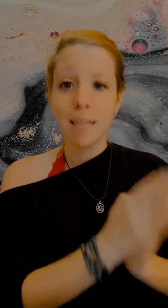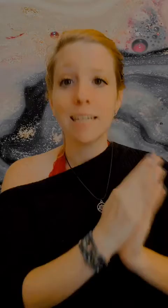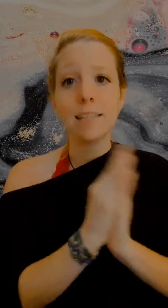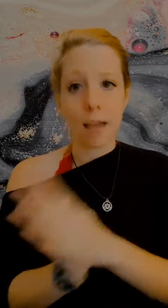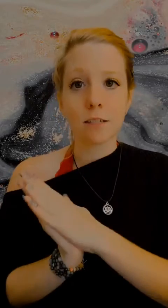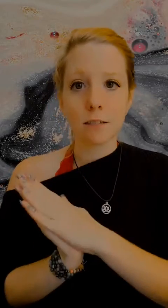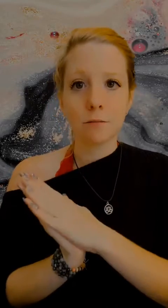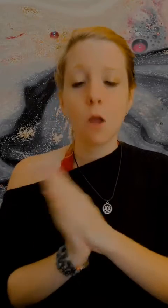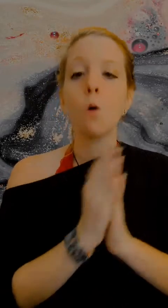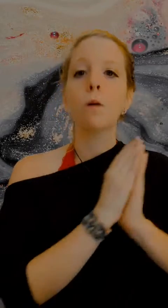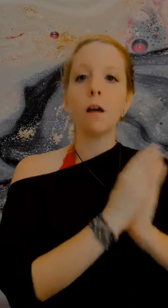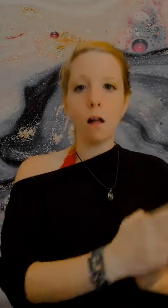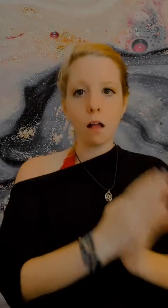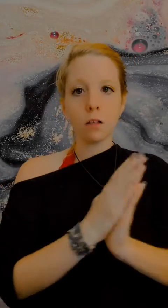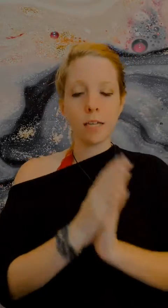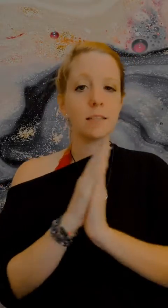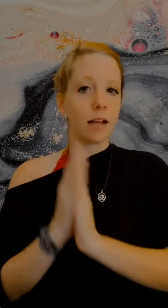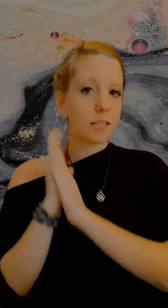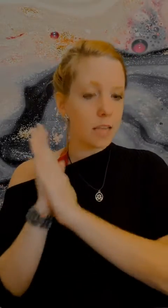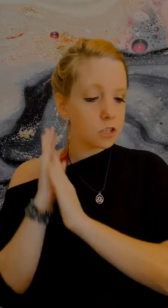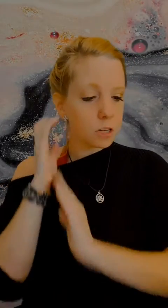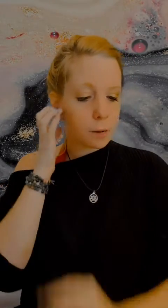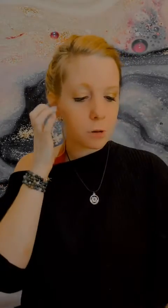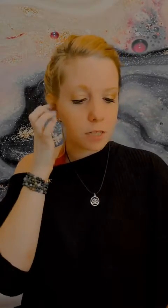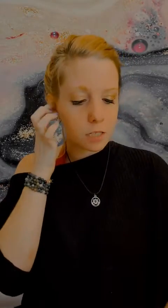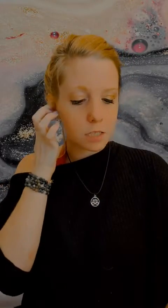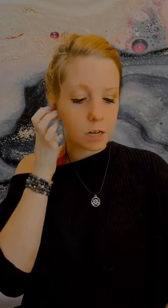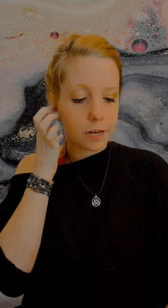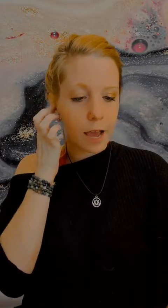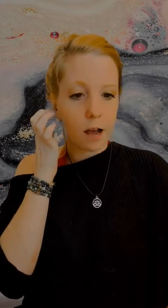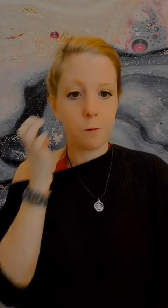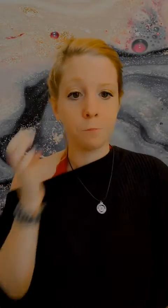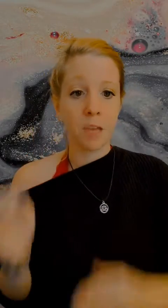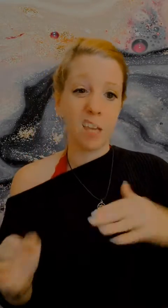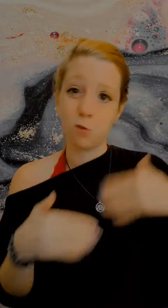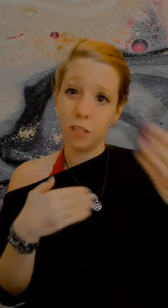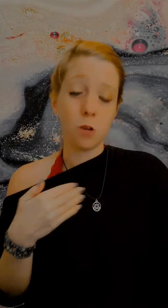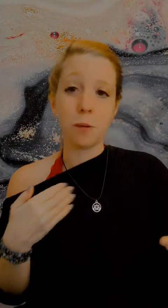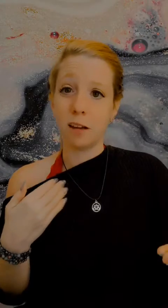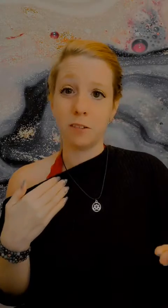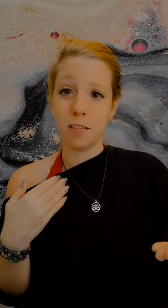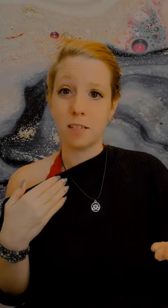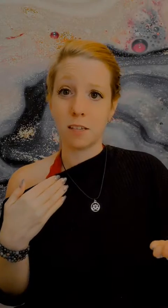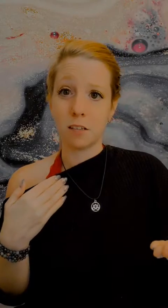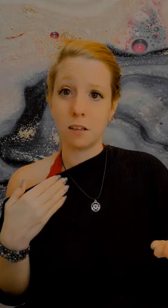need sex. We all need sex. And yesterday I presented on how it's really nobody else's,